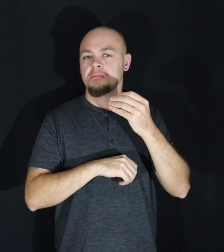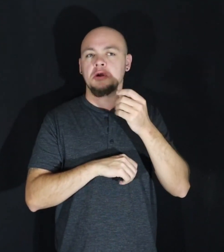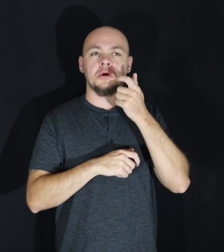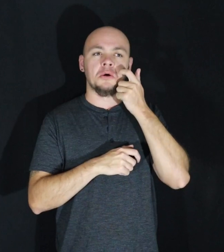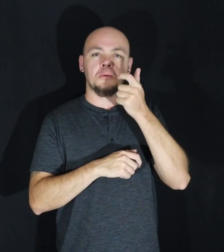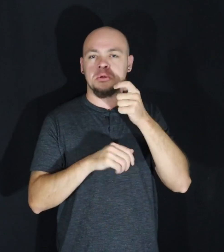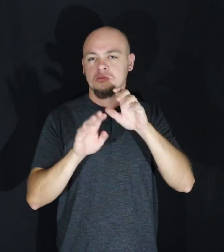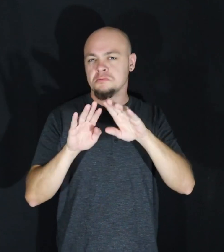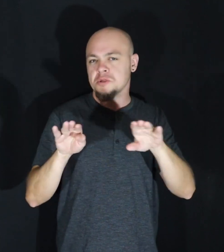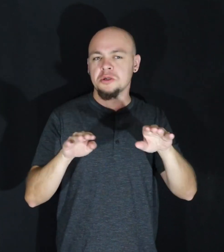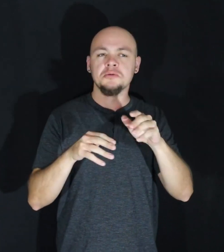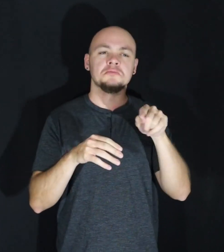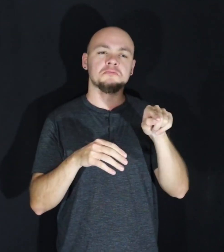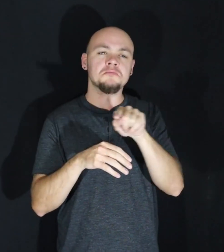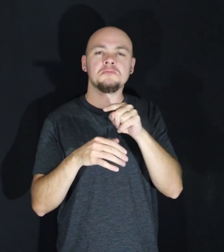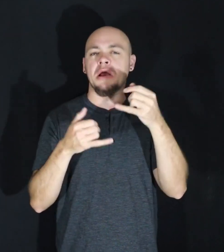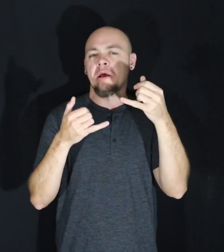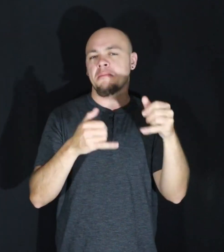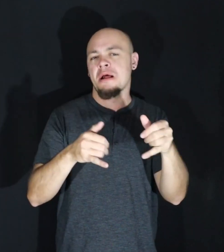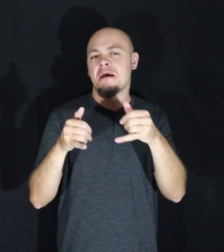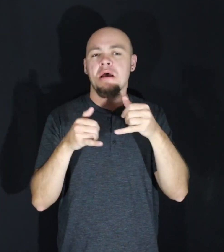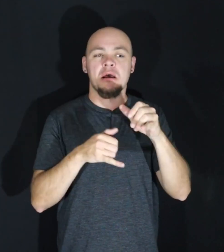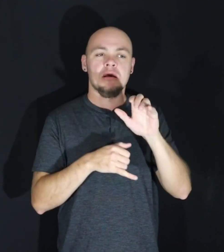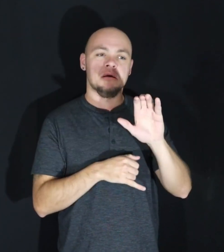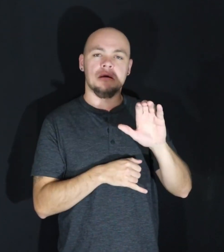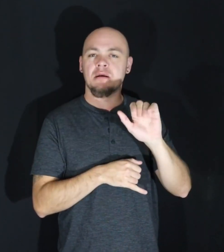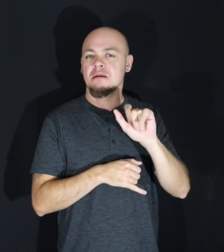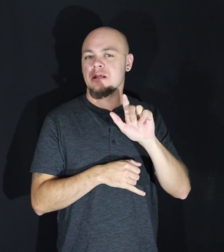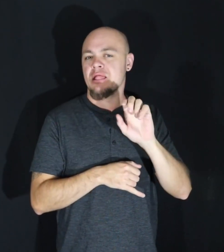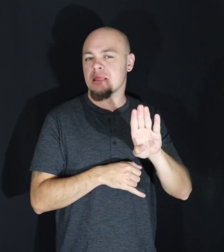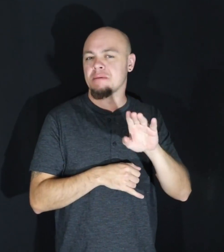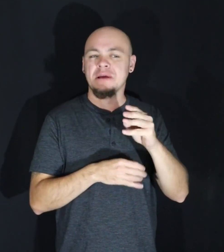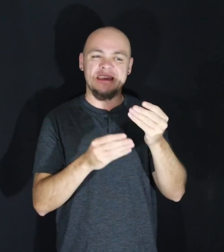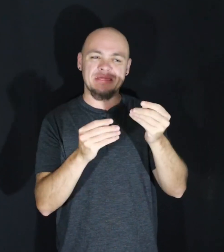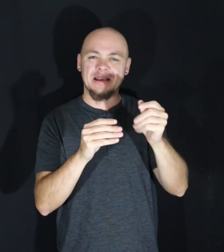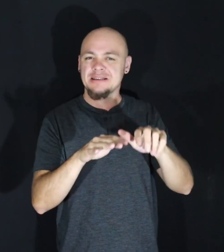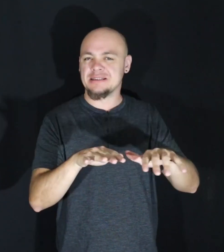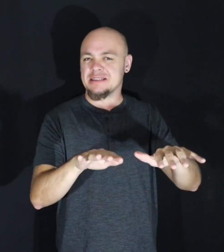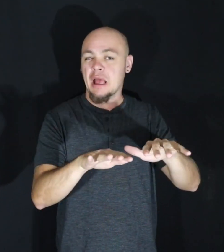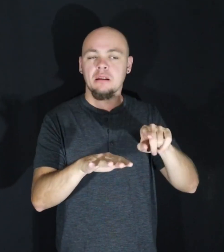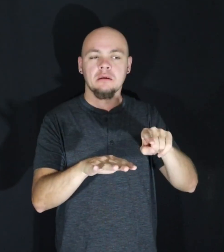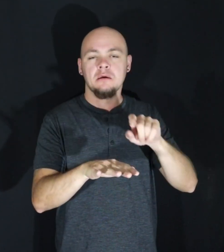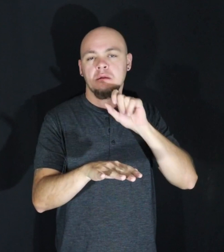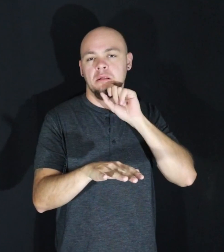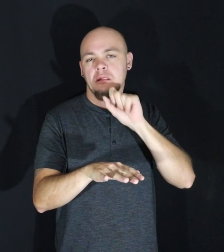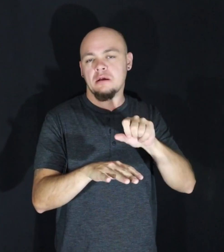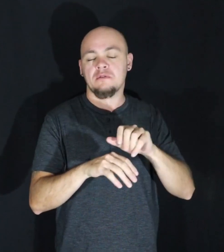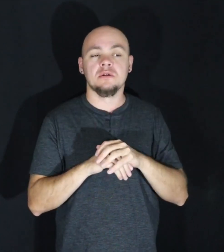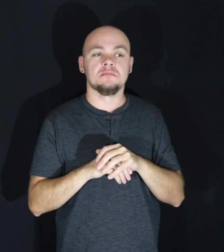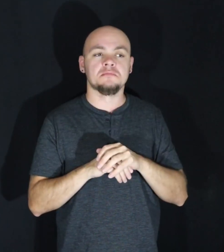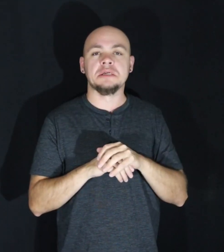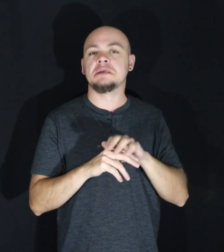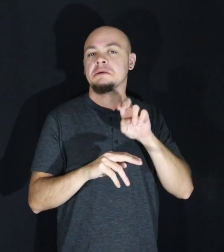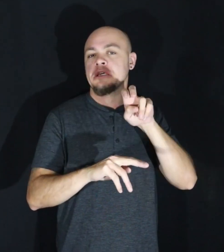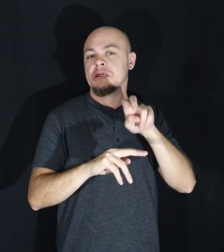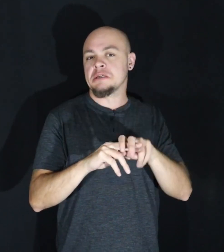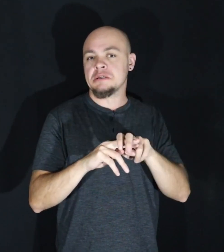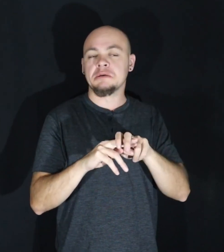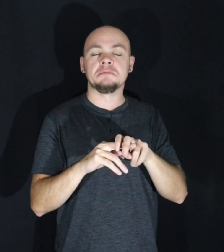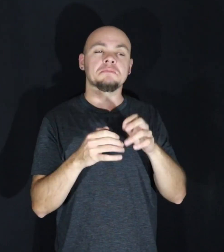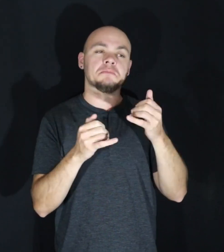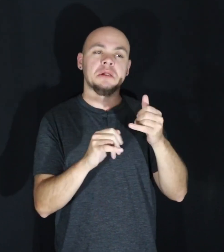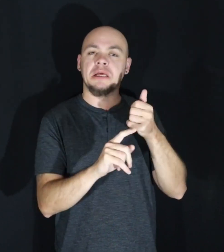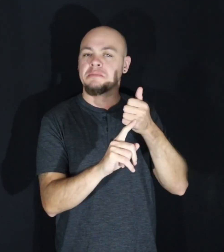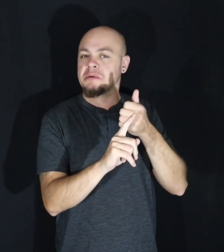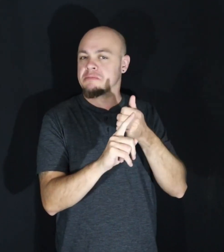my children play in the garden. Caleb was in the sandpit. He loved the sand. So he would often sit in the sand and play quietly